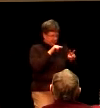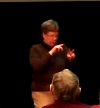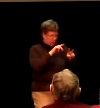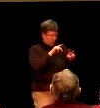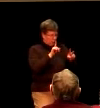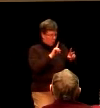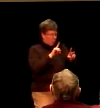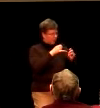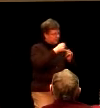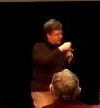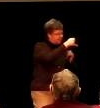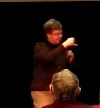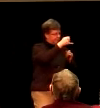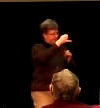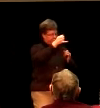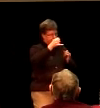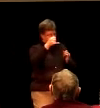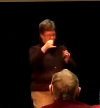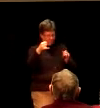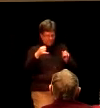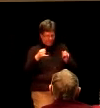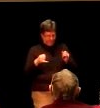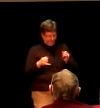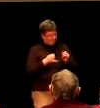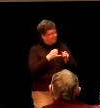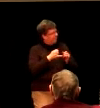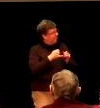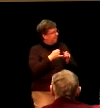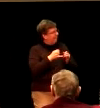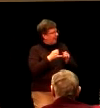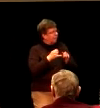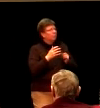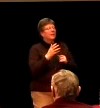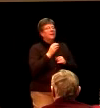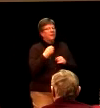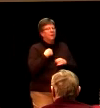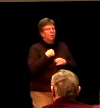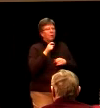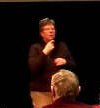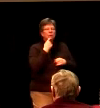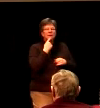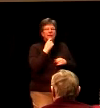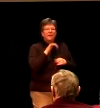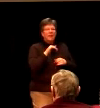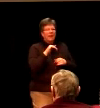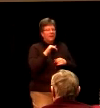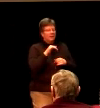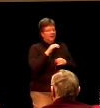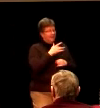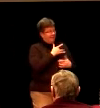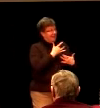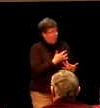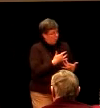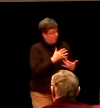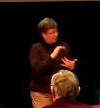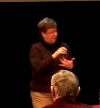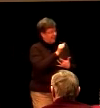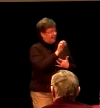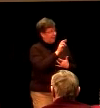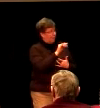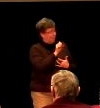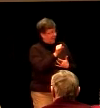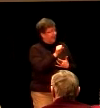there's a distinct boundary around that? And to be a little bit more formal, we should say that the characteristics of that air mass